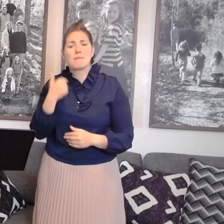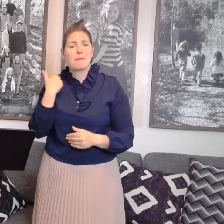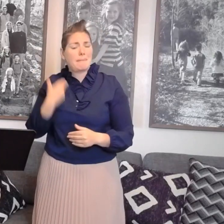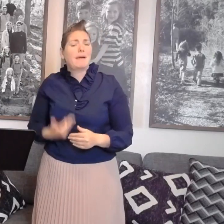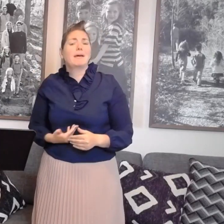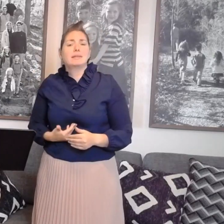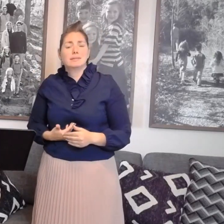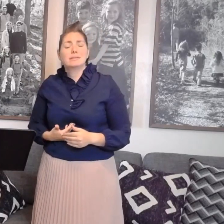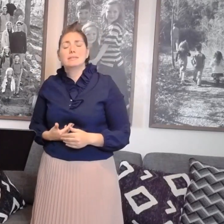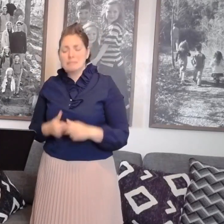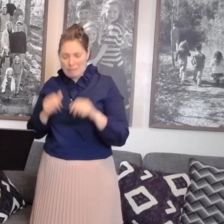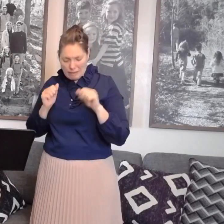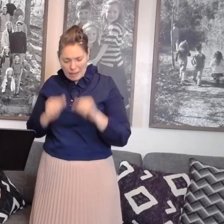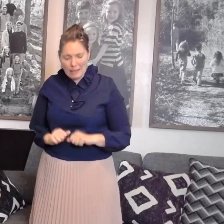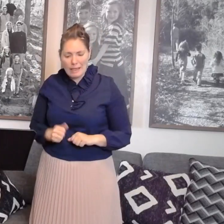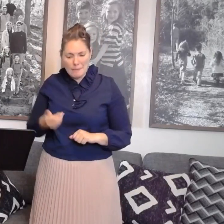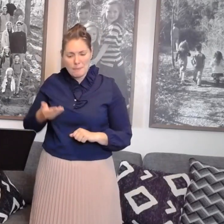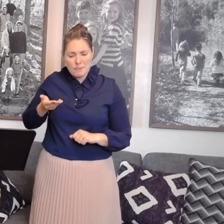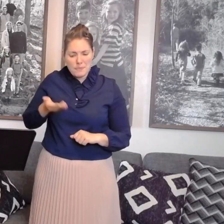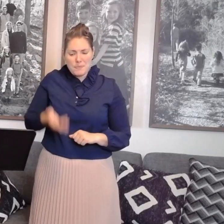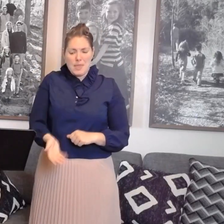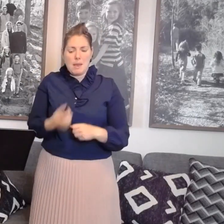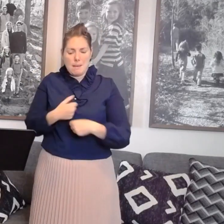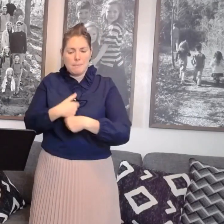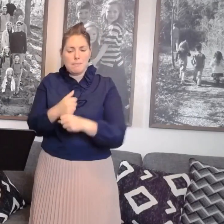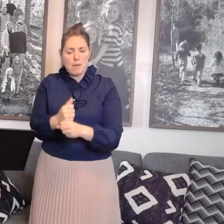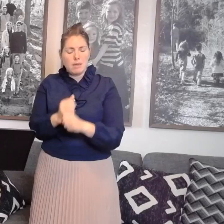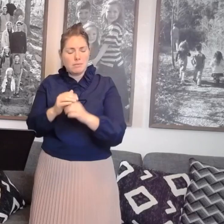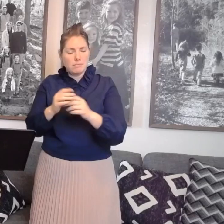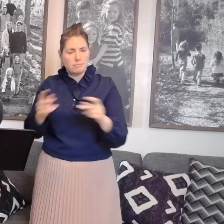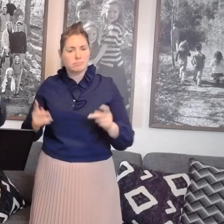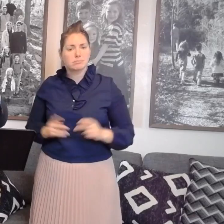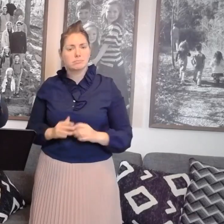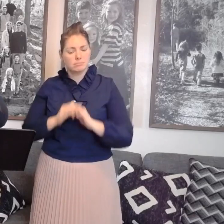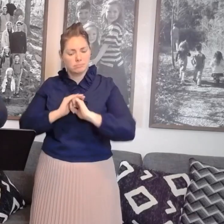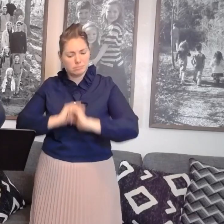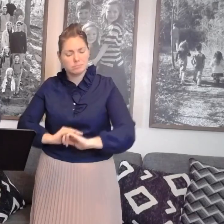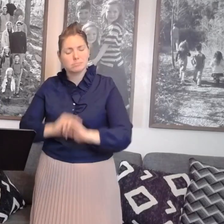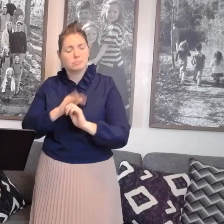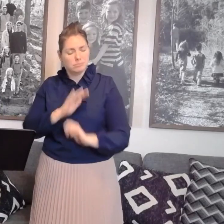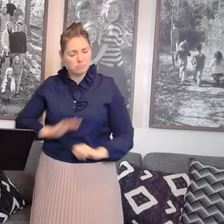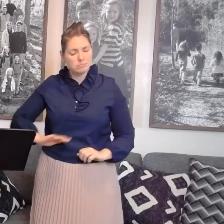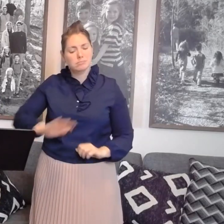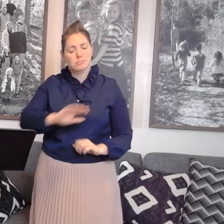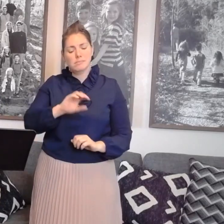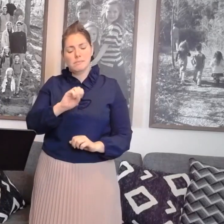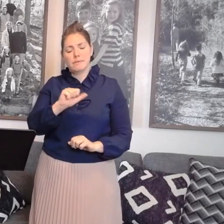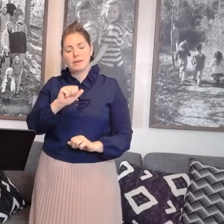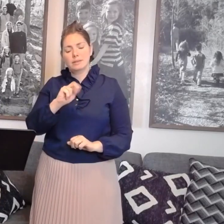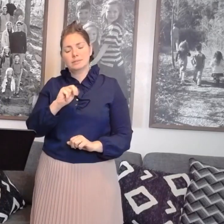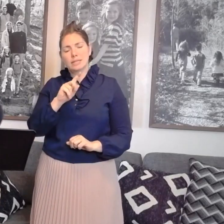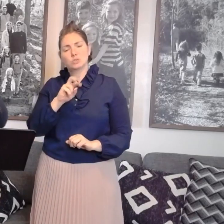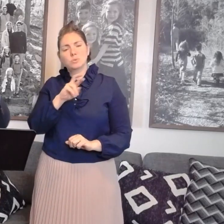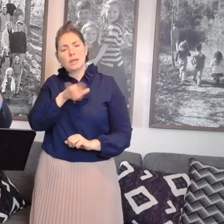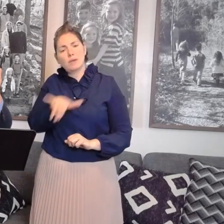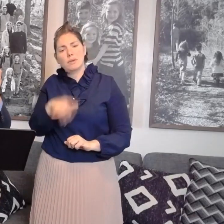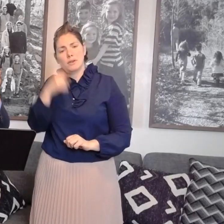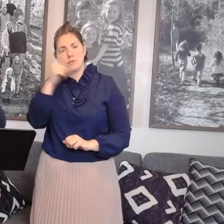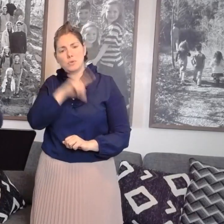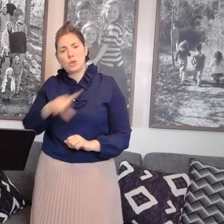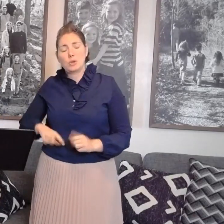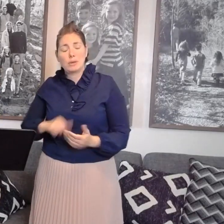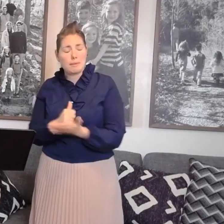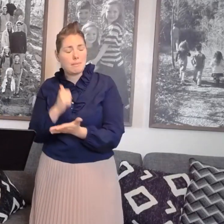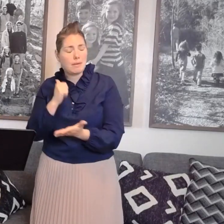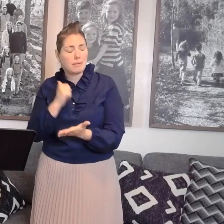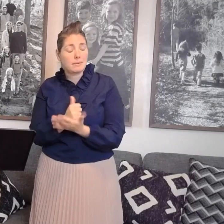Can make a sanctuary for the Lord. Hallelujah. Amen, amen, amen.